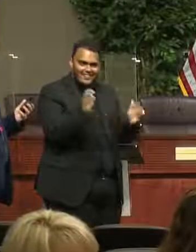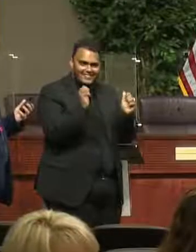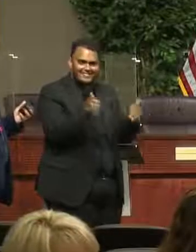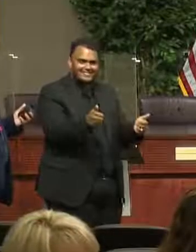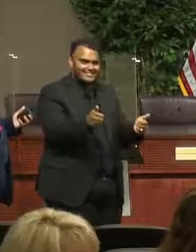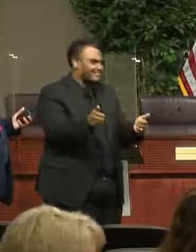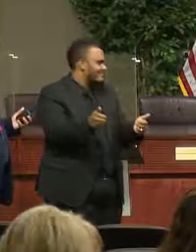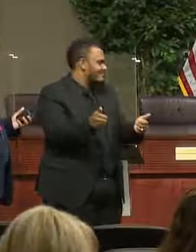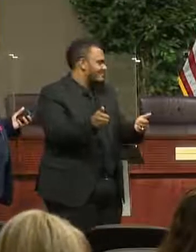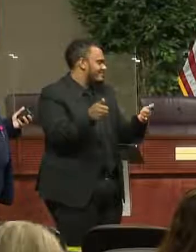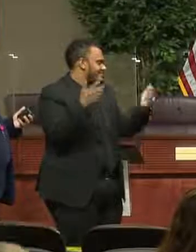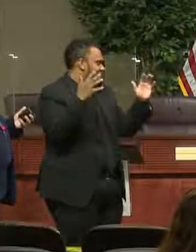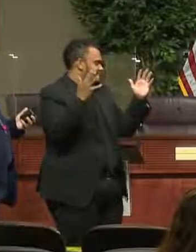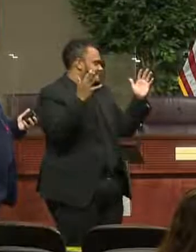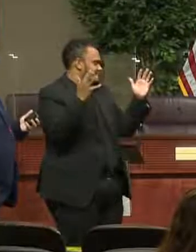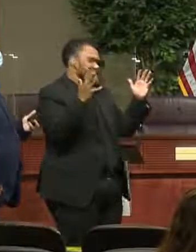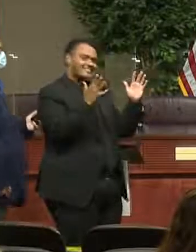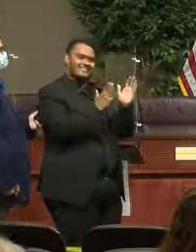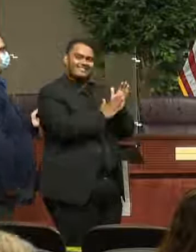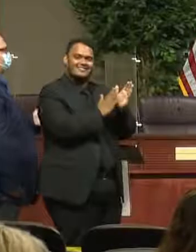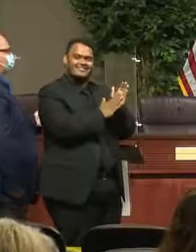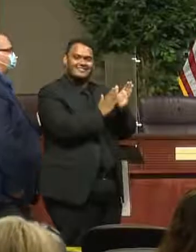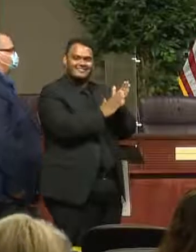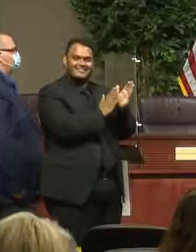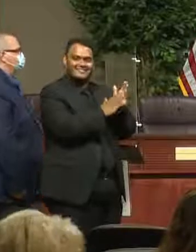All right, so